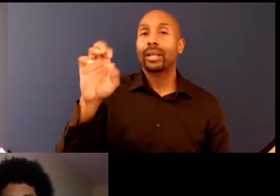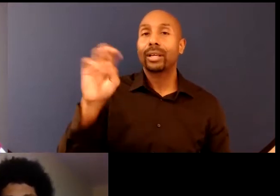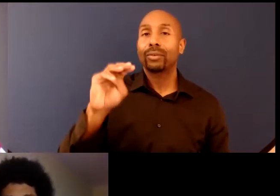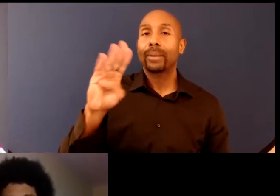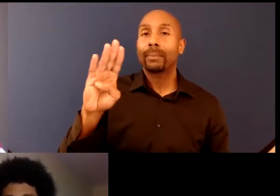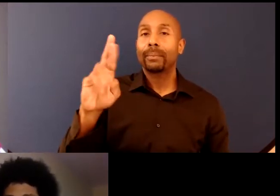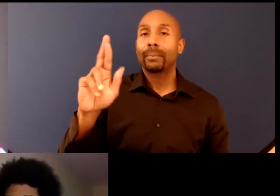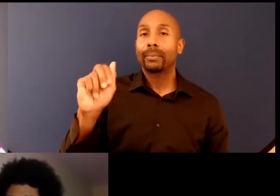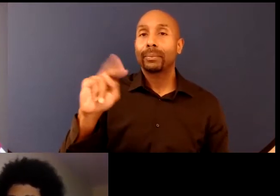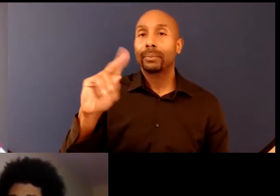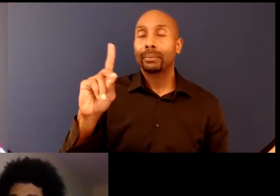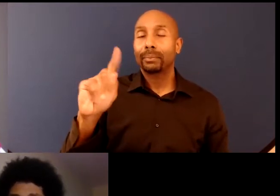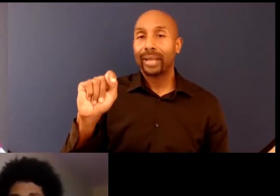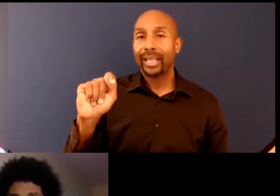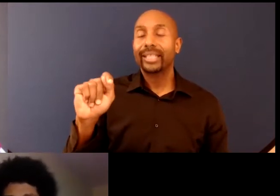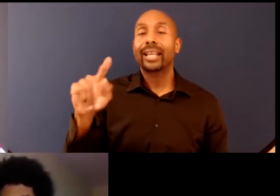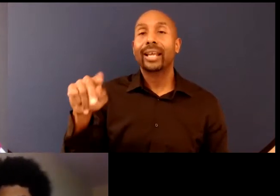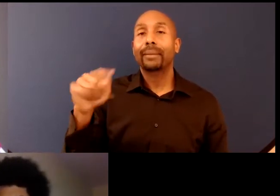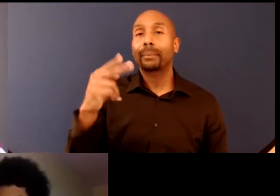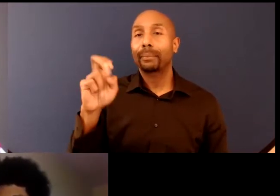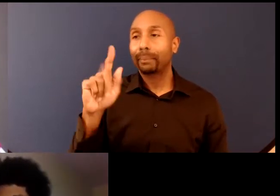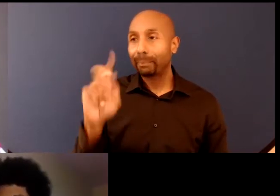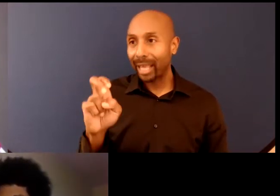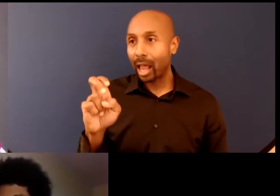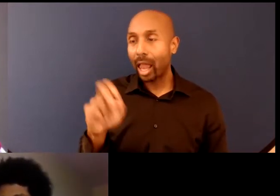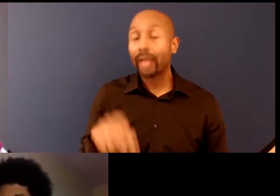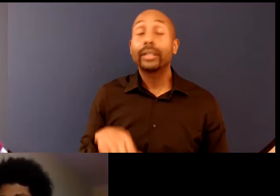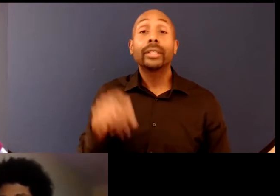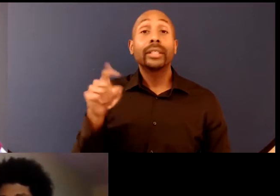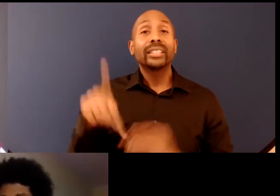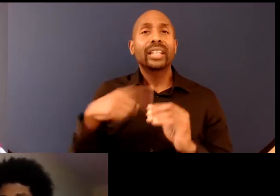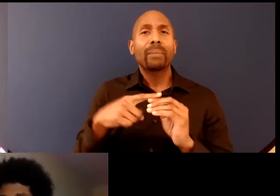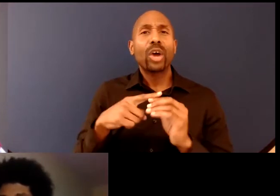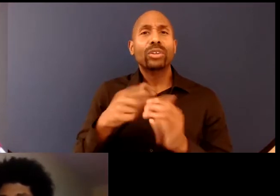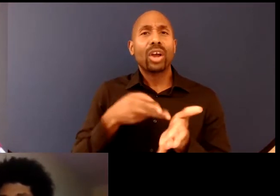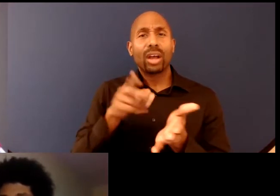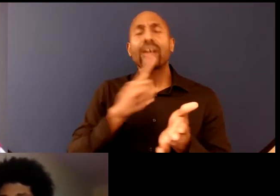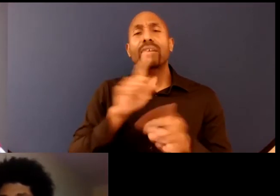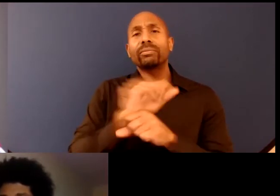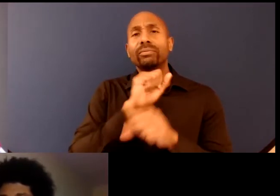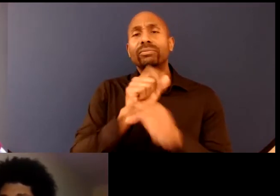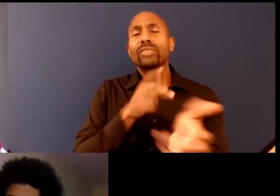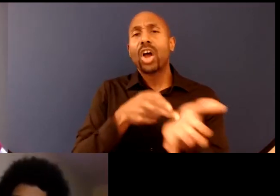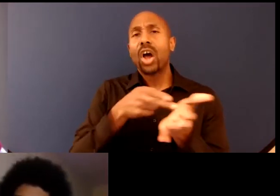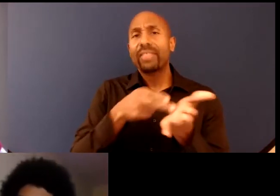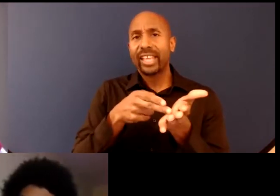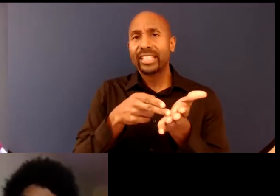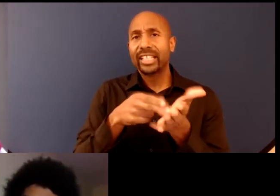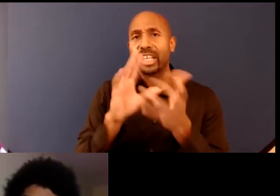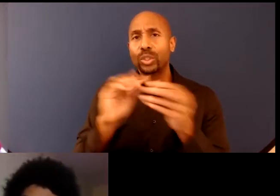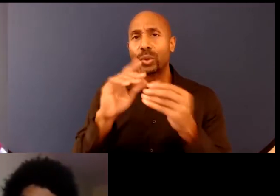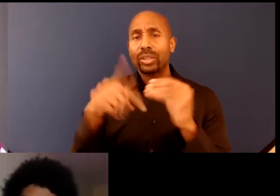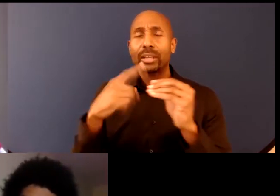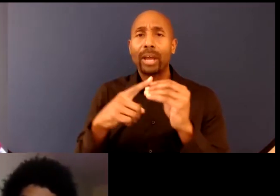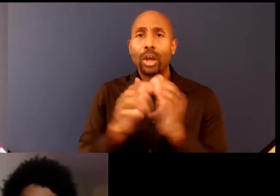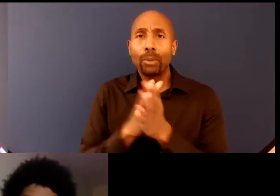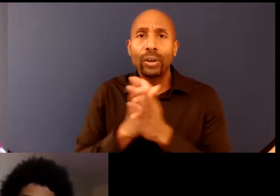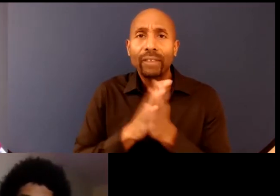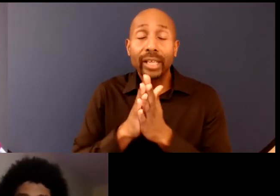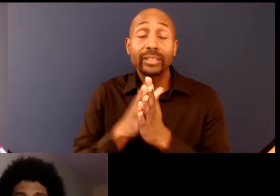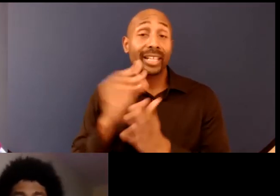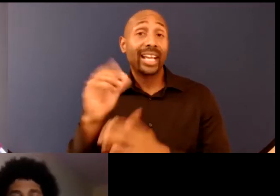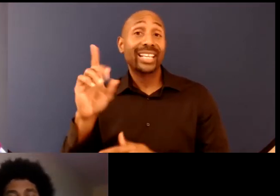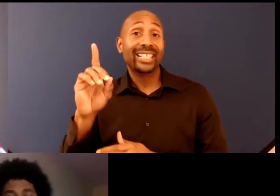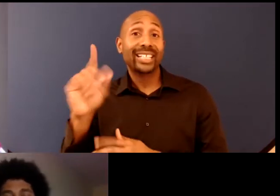stories, including those about ability and disability, which motivates our event today. The Peale works with local